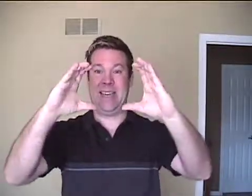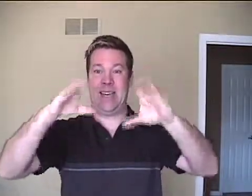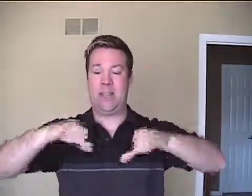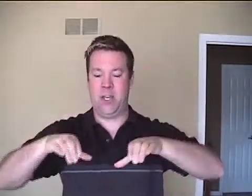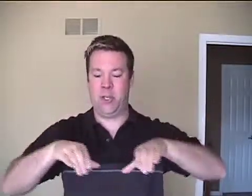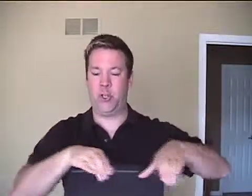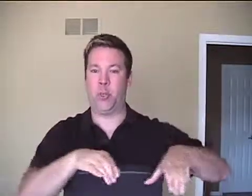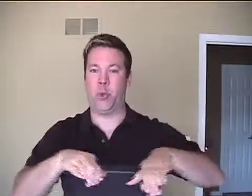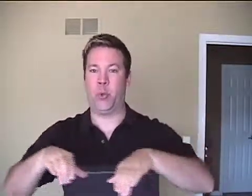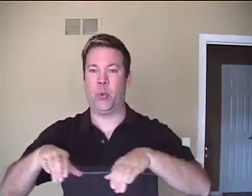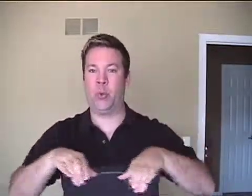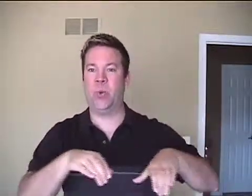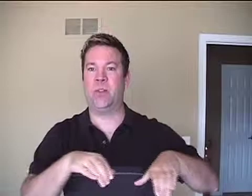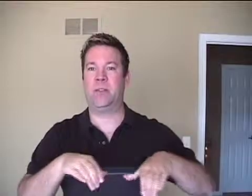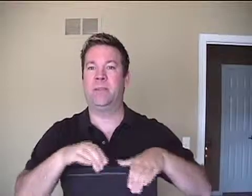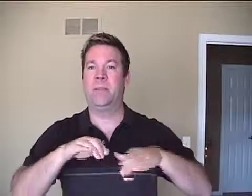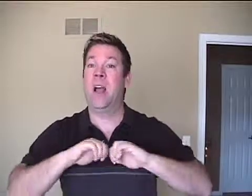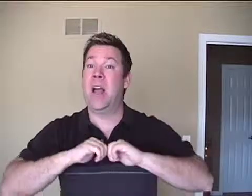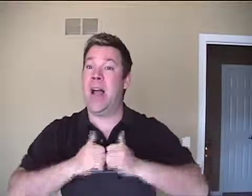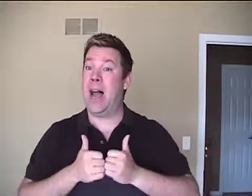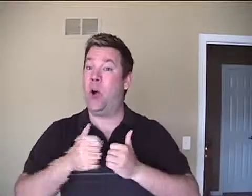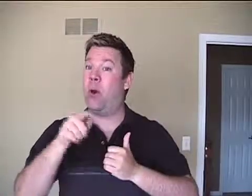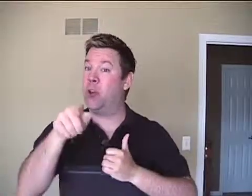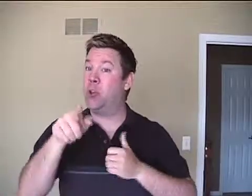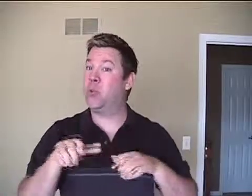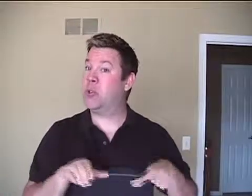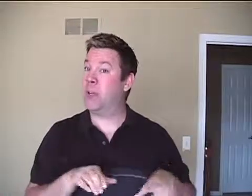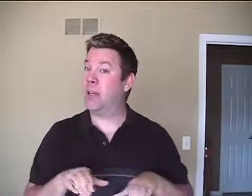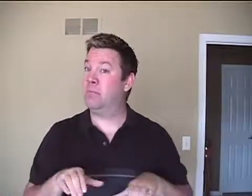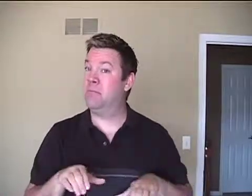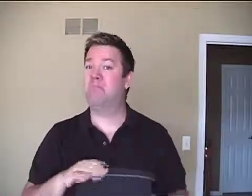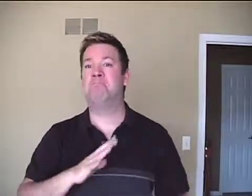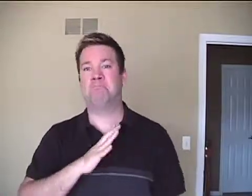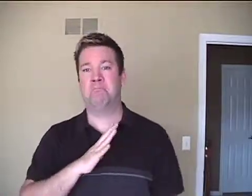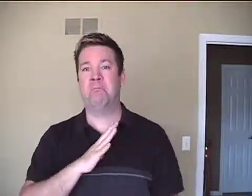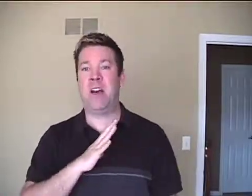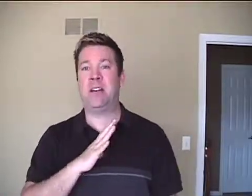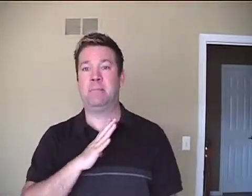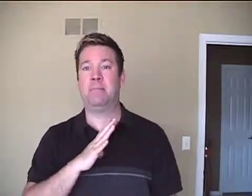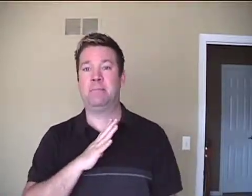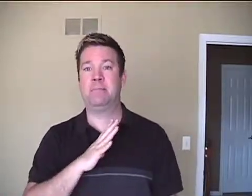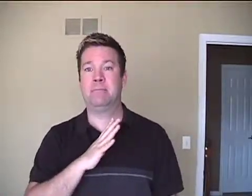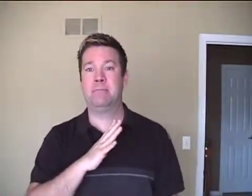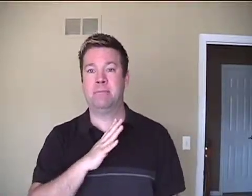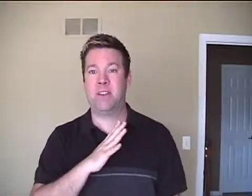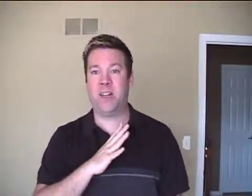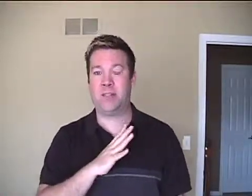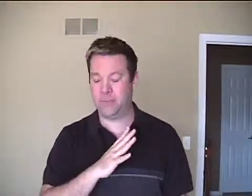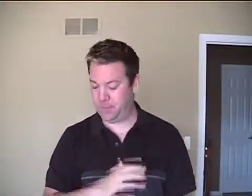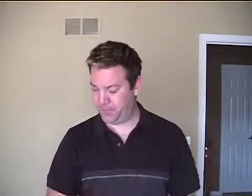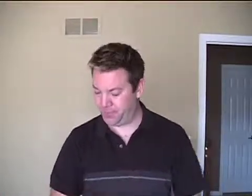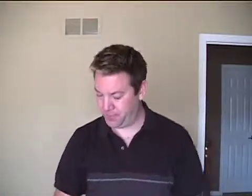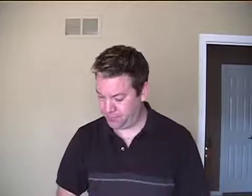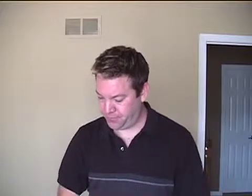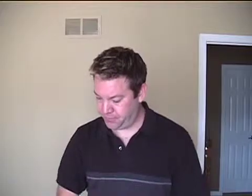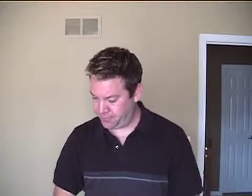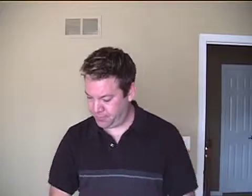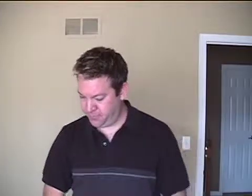hand. Do. How are you doing? Fine. Fine.